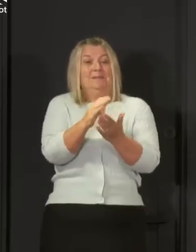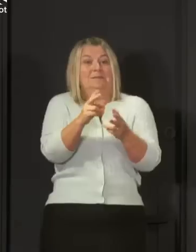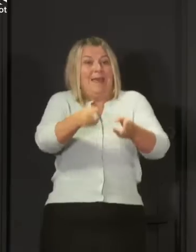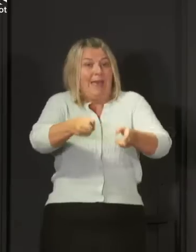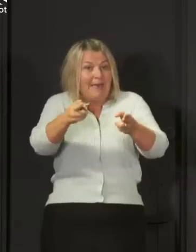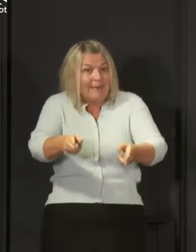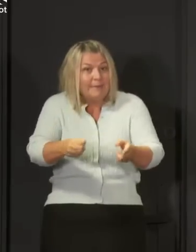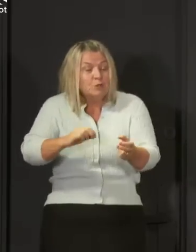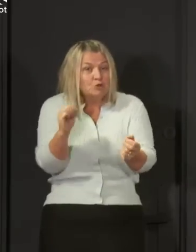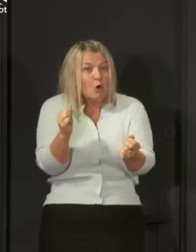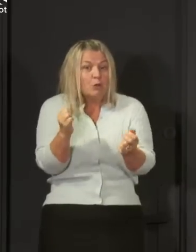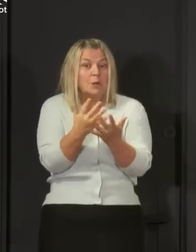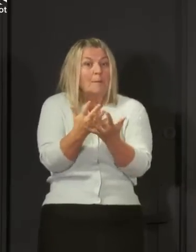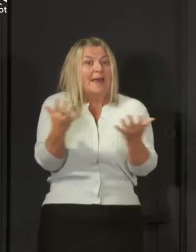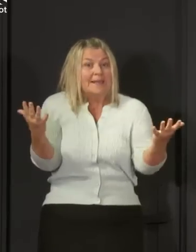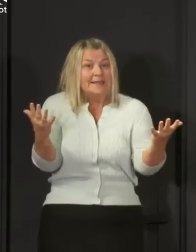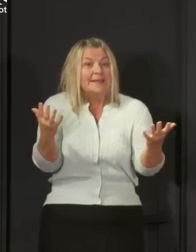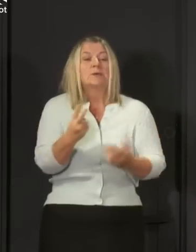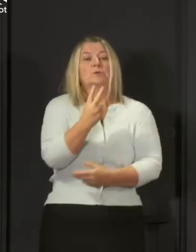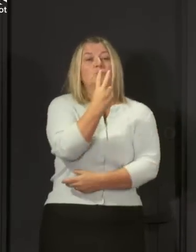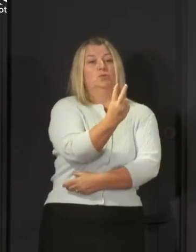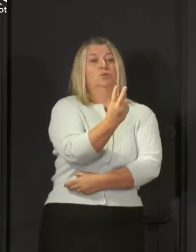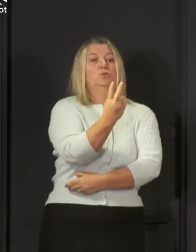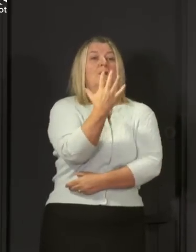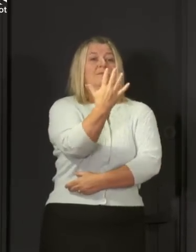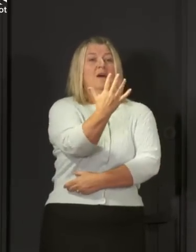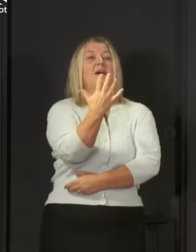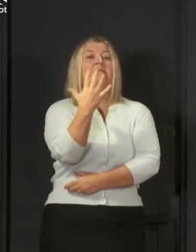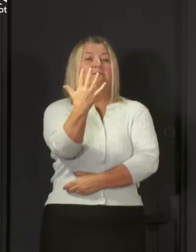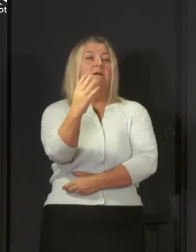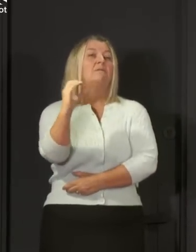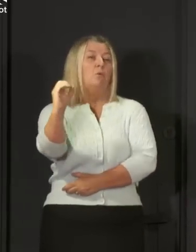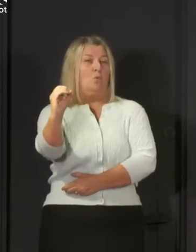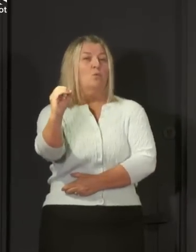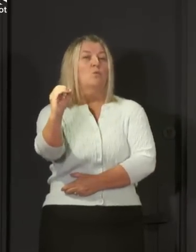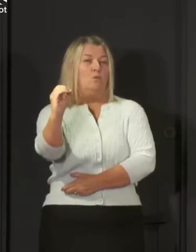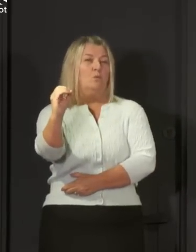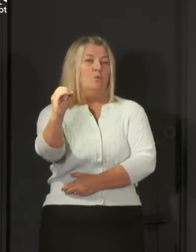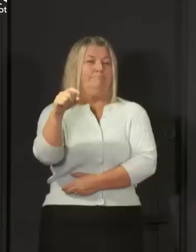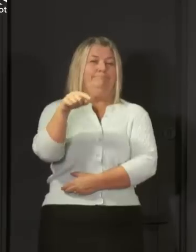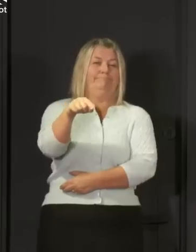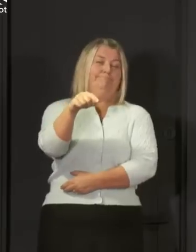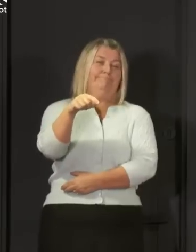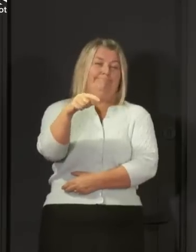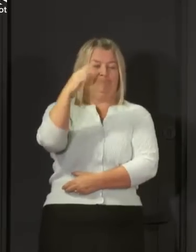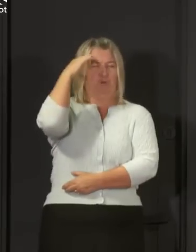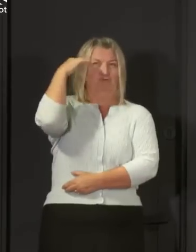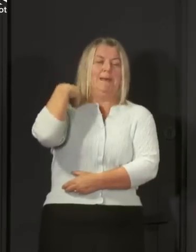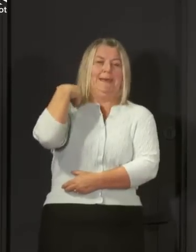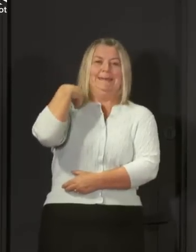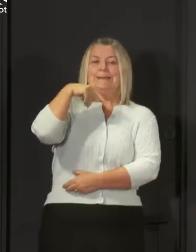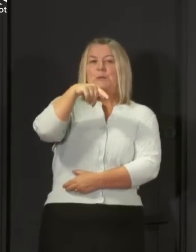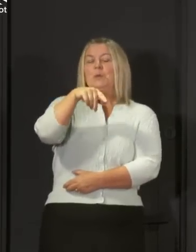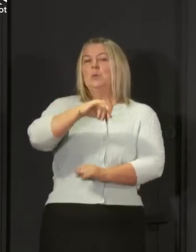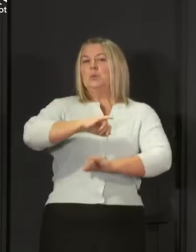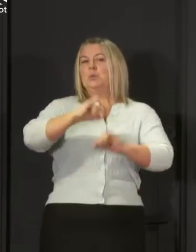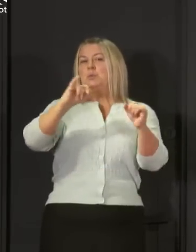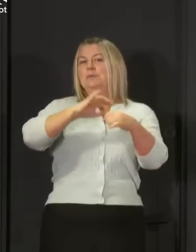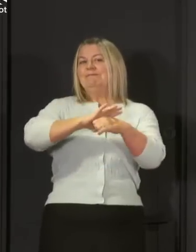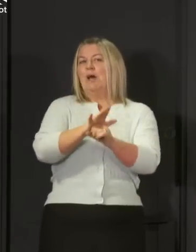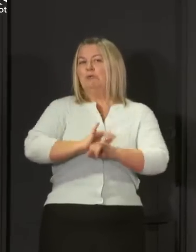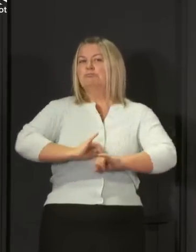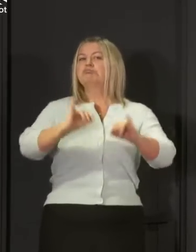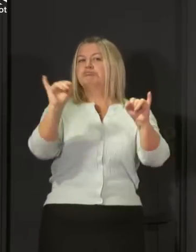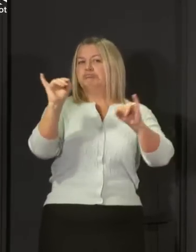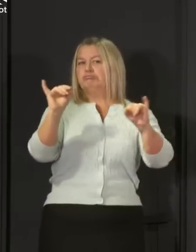measurement we use in these daily figures is now 2,550. Again, that reminds us that this can be a deadly virus for some